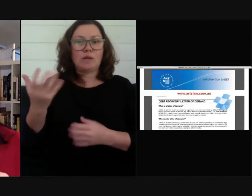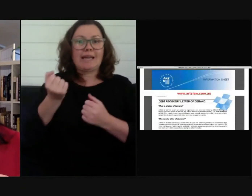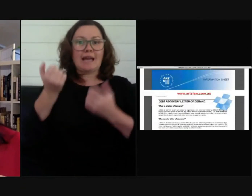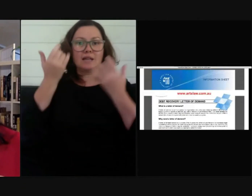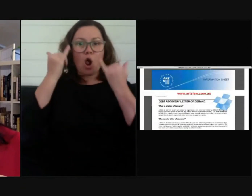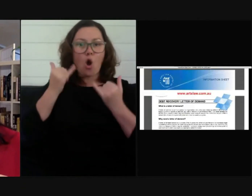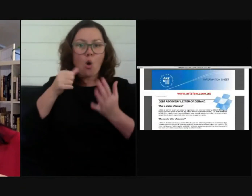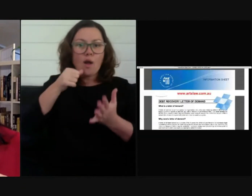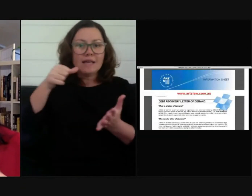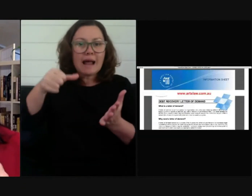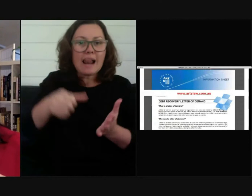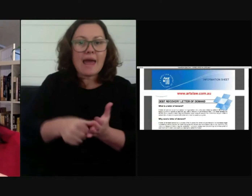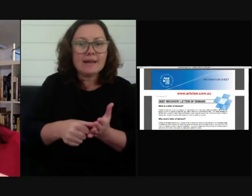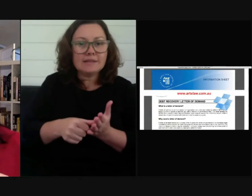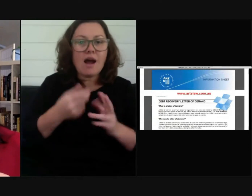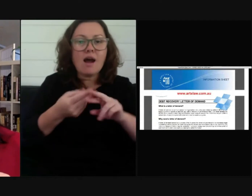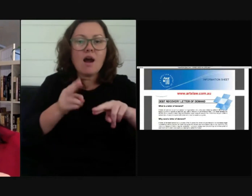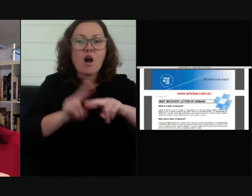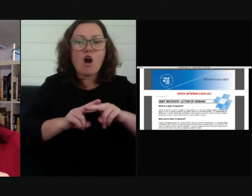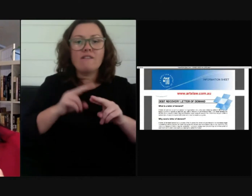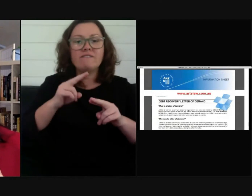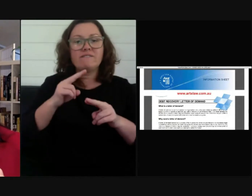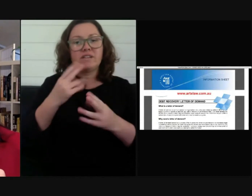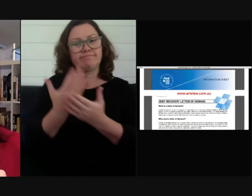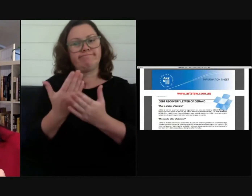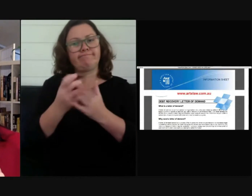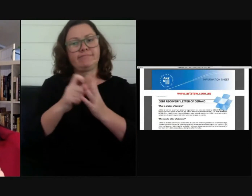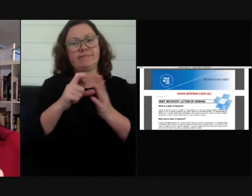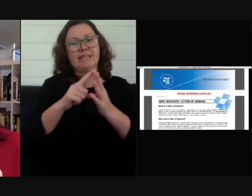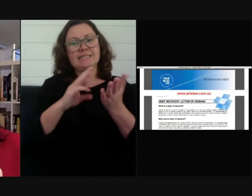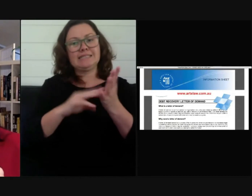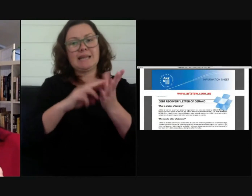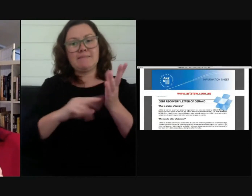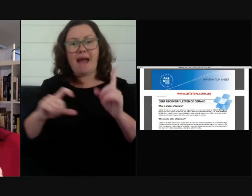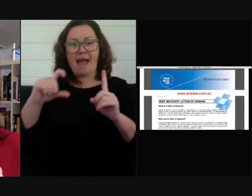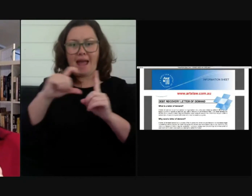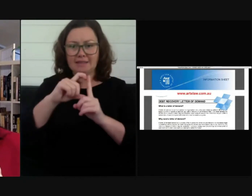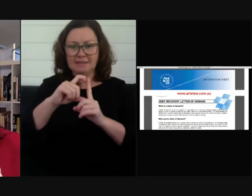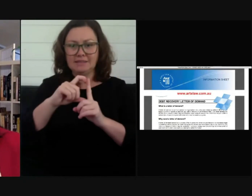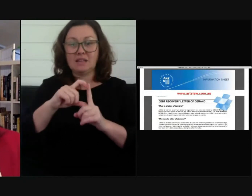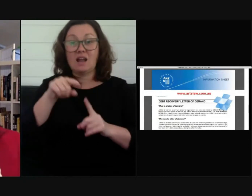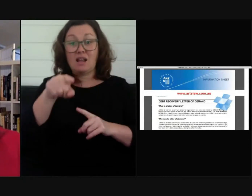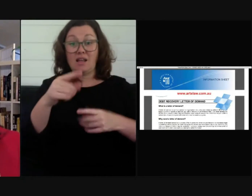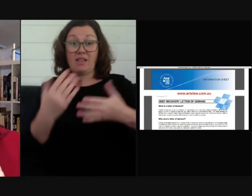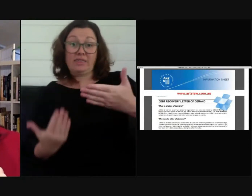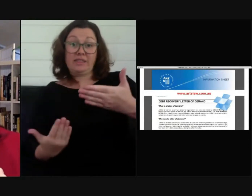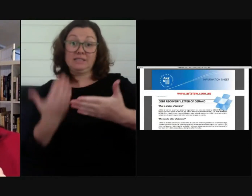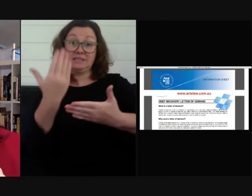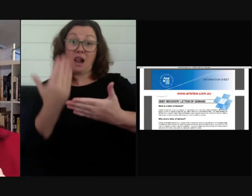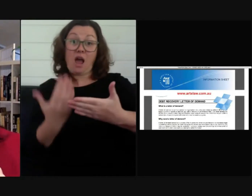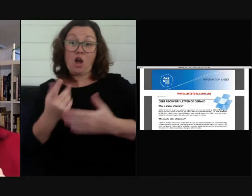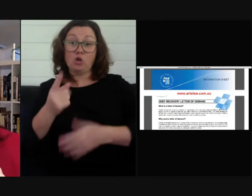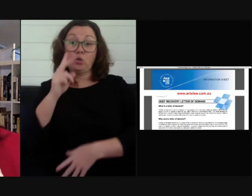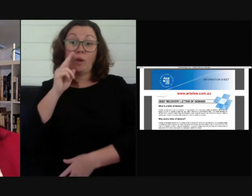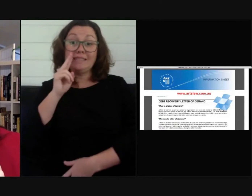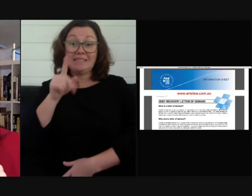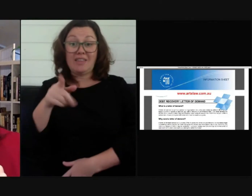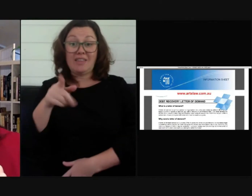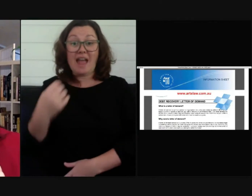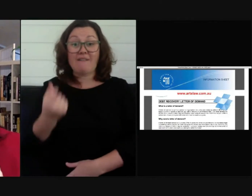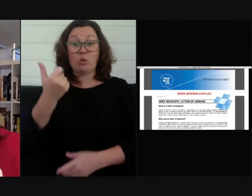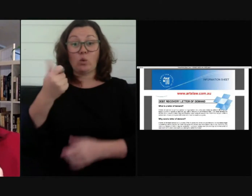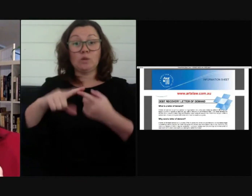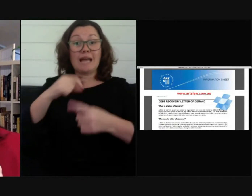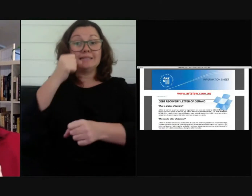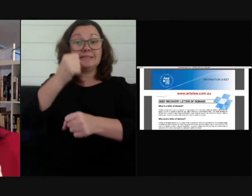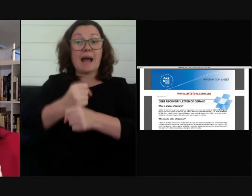the Arts Law Centre of Australia have got a fantastic debt recovery letter of demand, which you can see on screen at the moment. It's also in